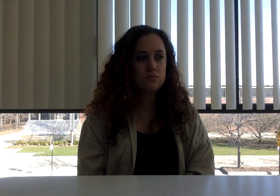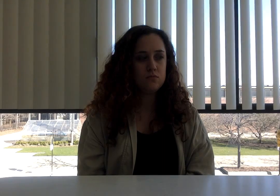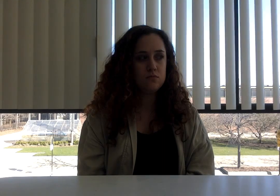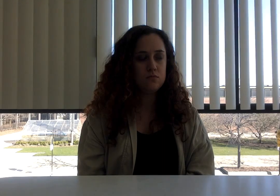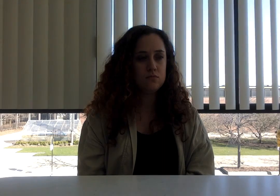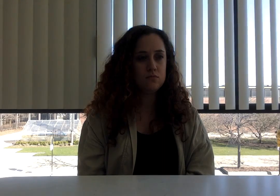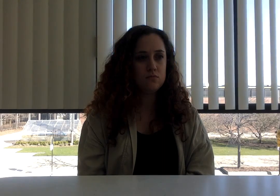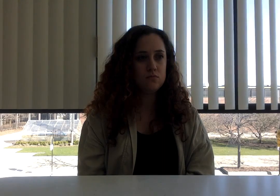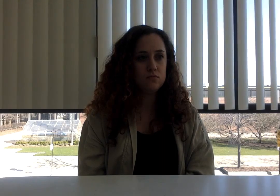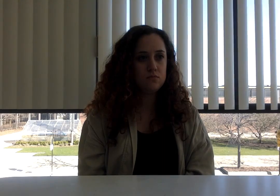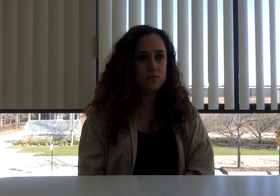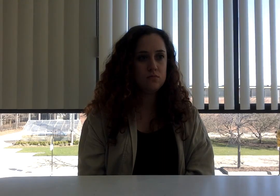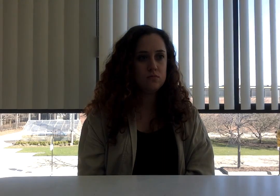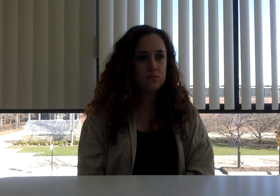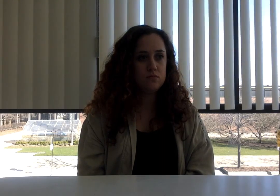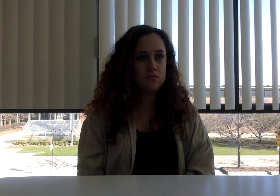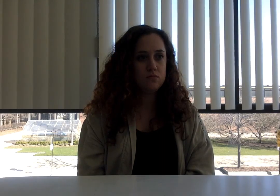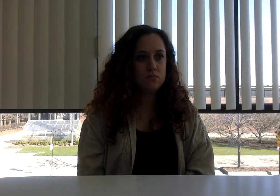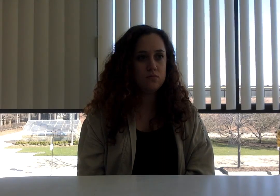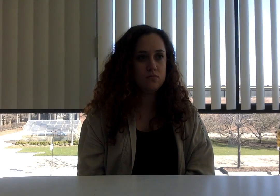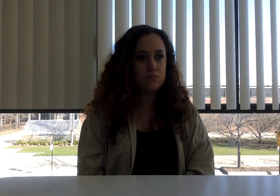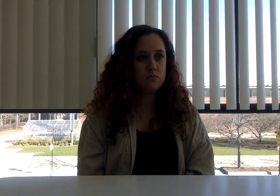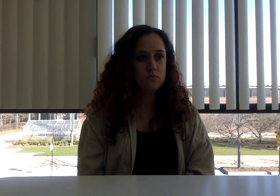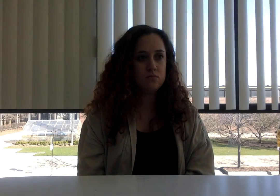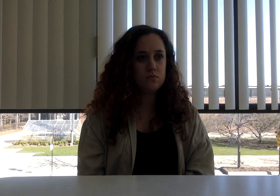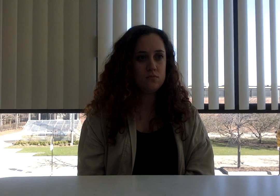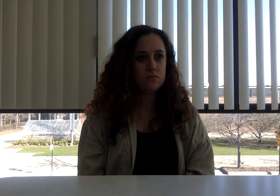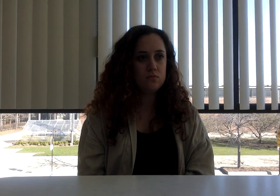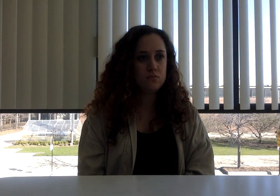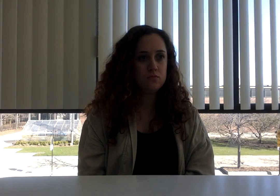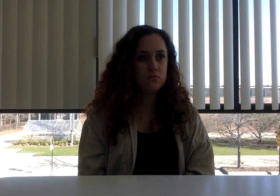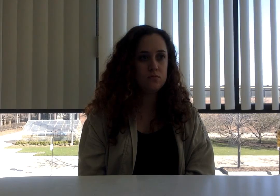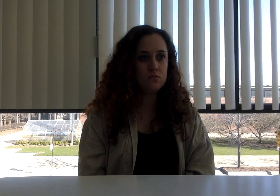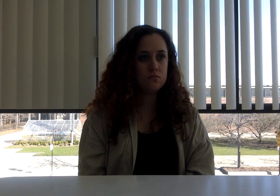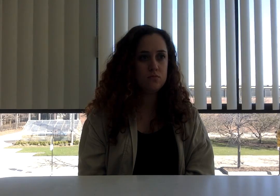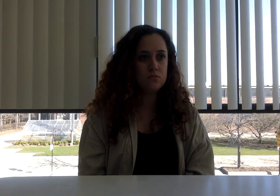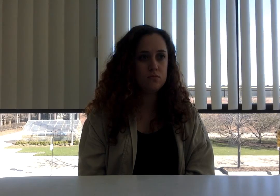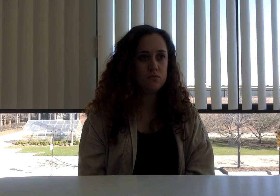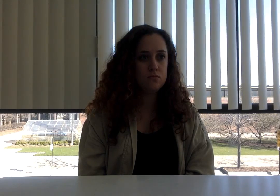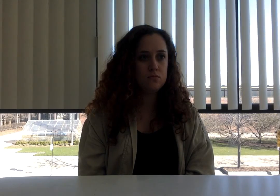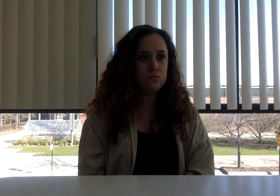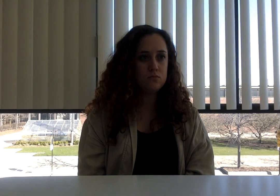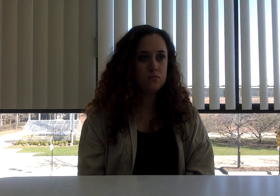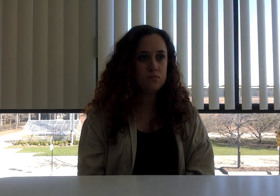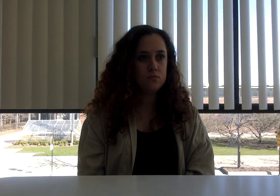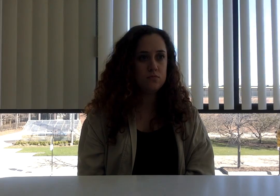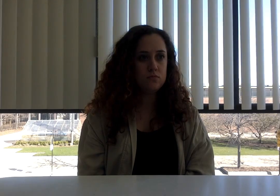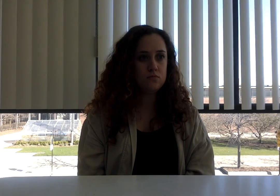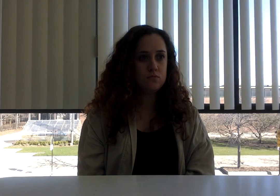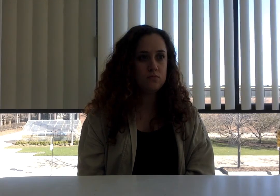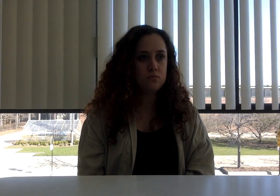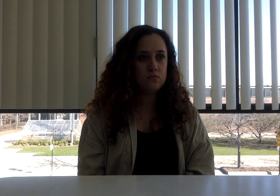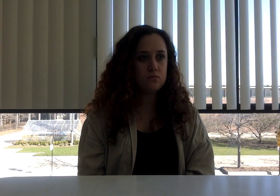It's like I negative 1, negative 5. And we ask ourselves, is this I a reason? every